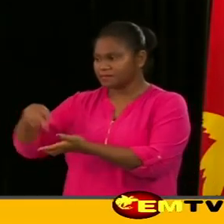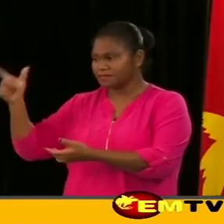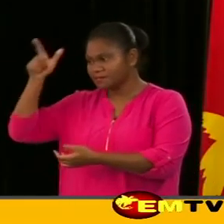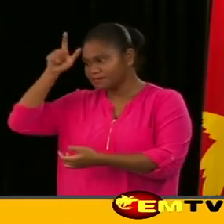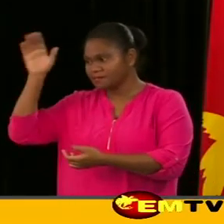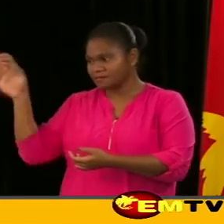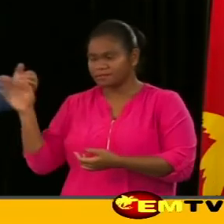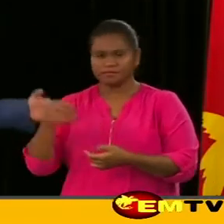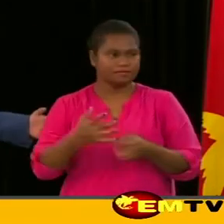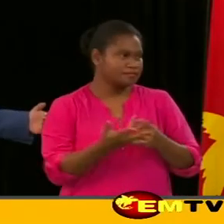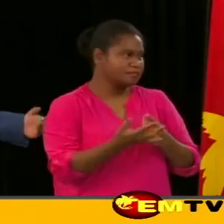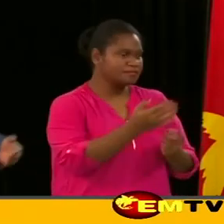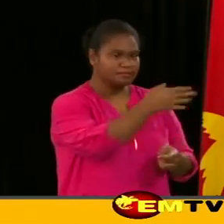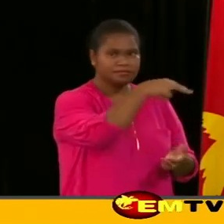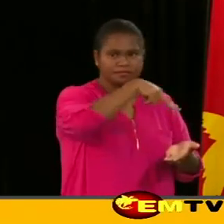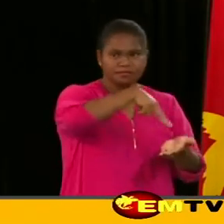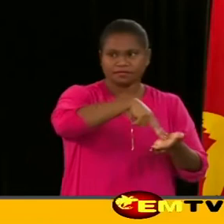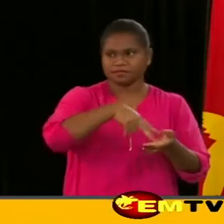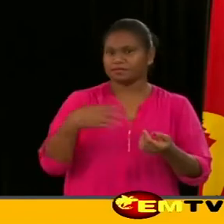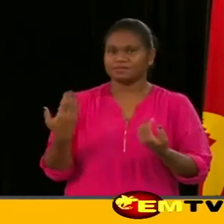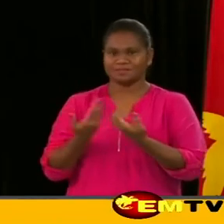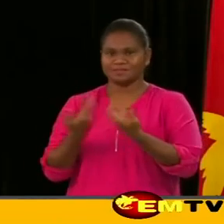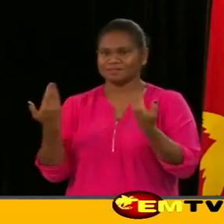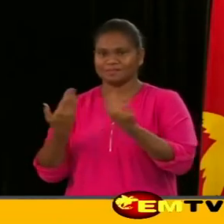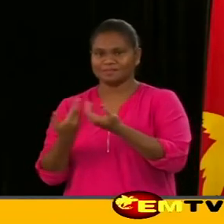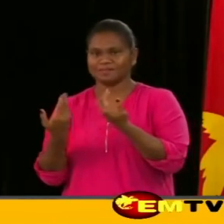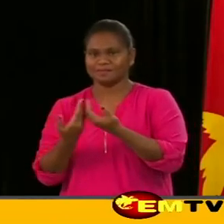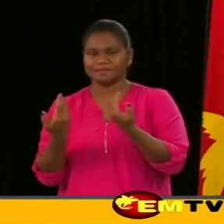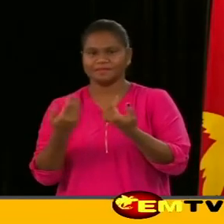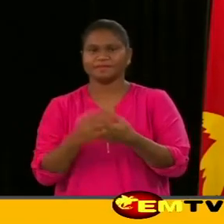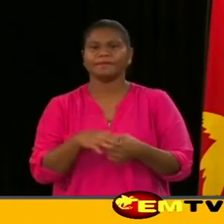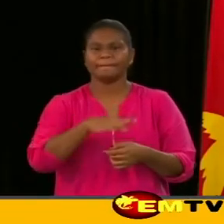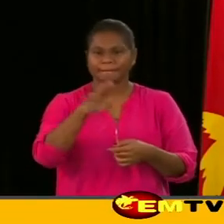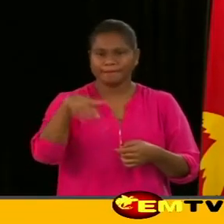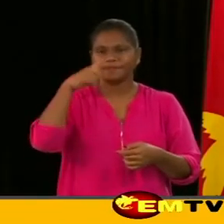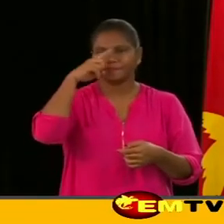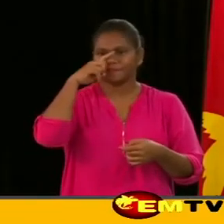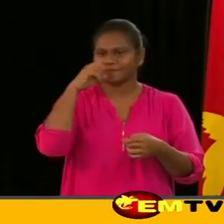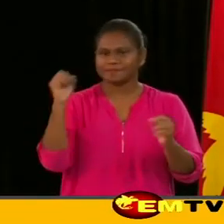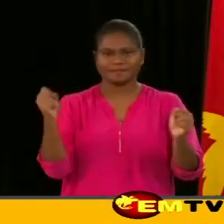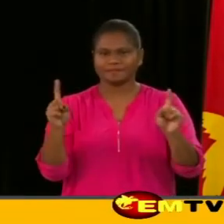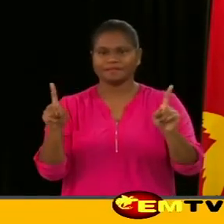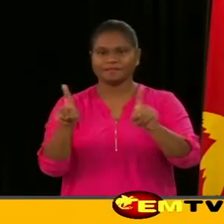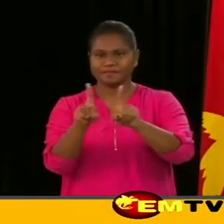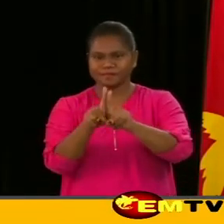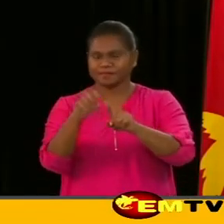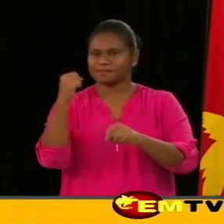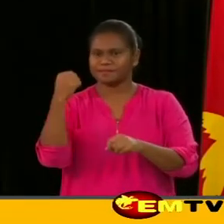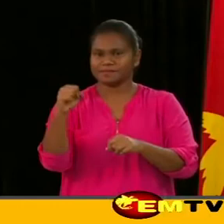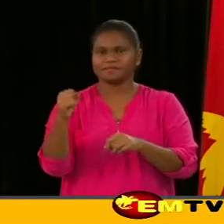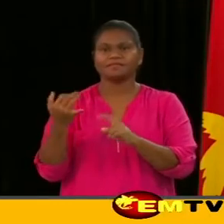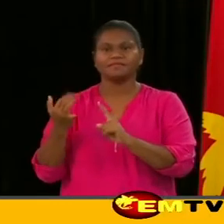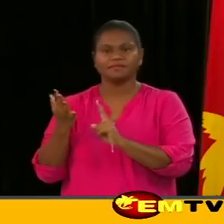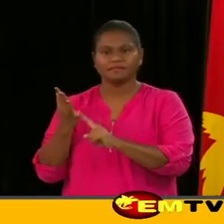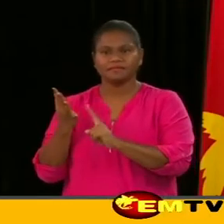up. Deputy controller, son of blow up. And me, blow practice him. Personal space. Now, number five, the most